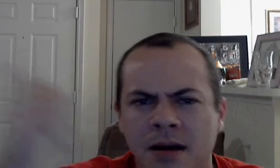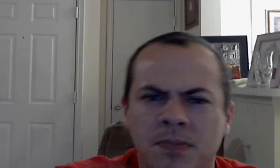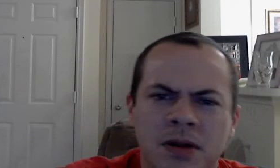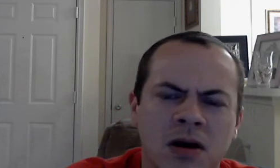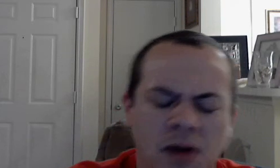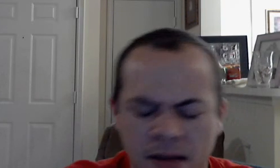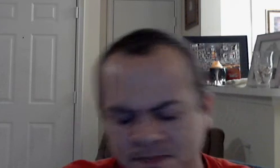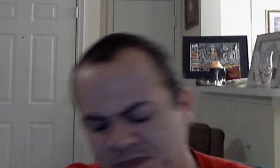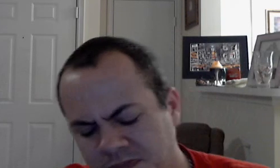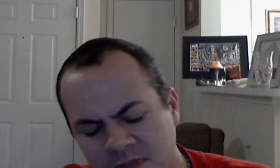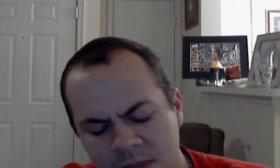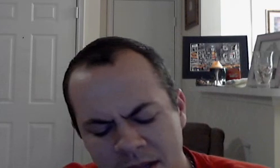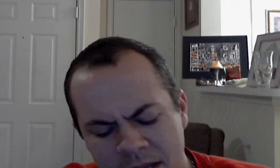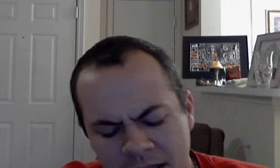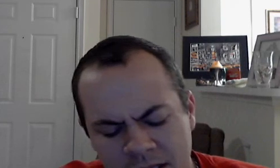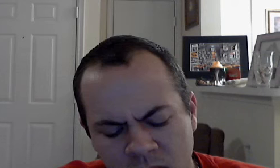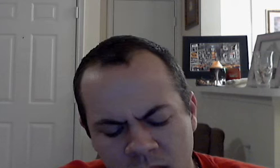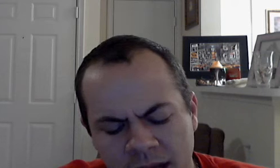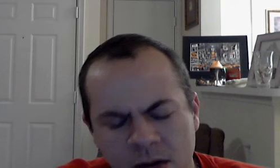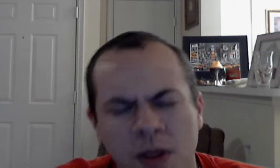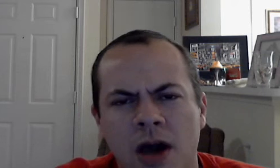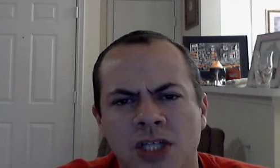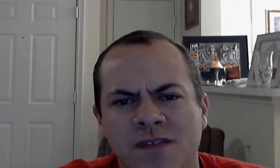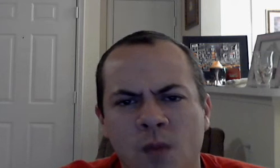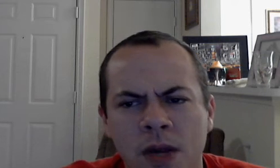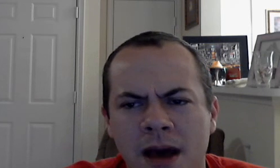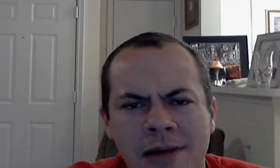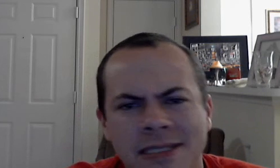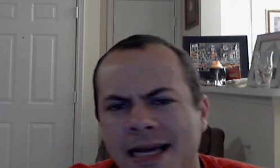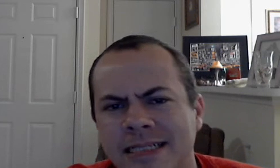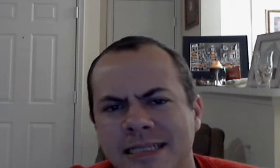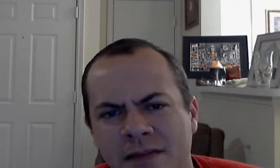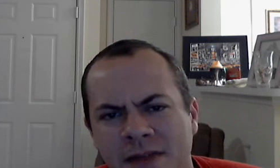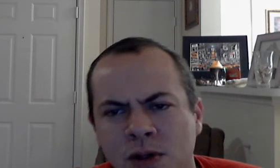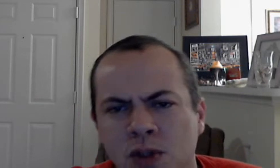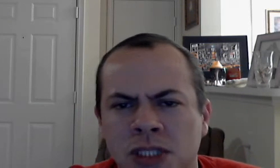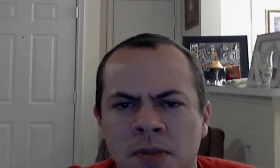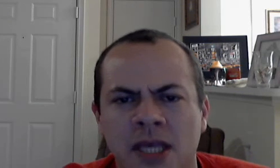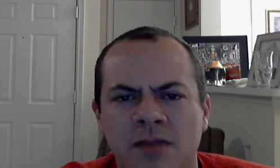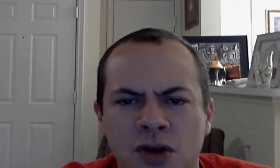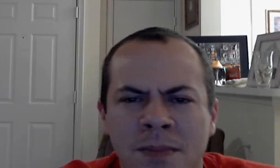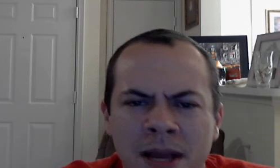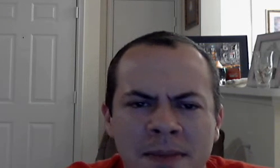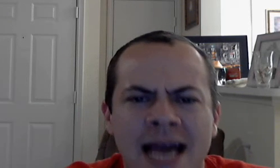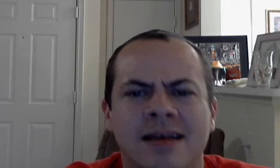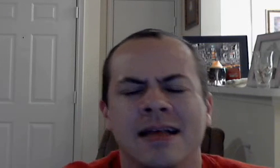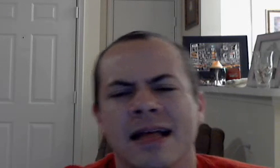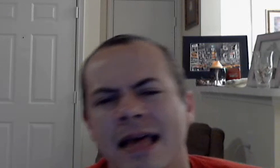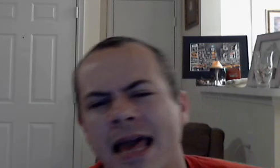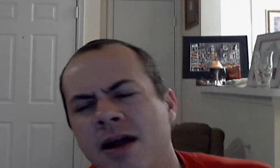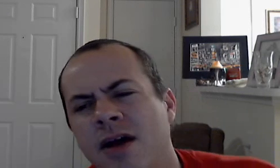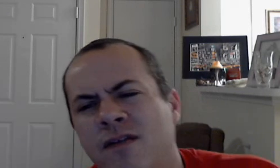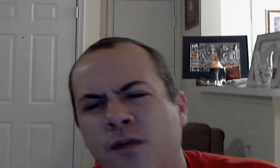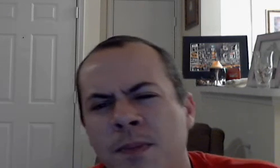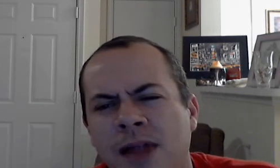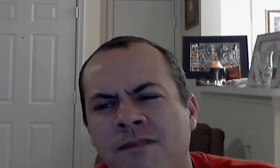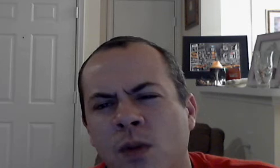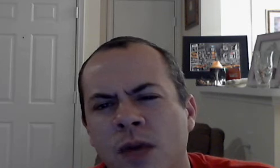up, you know. So it only costs you $40. And like I said, if it loses, I'm going to give you your money back. And your free play for the